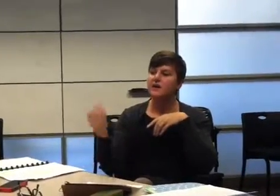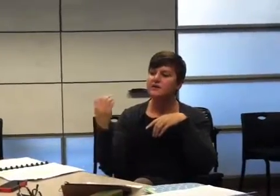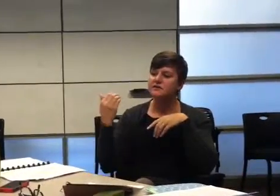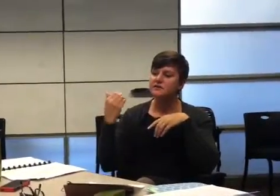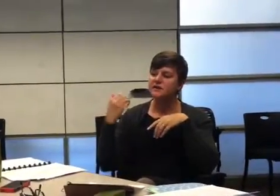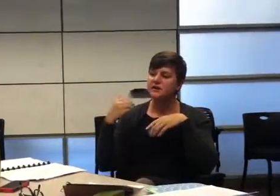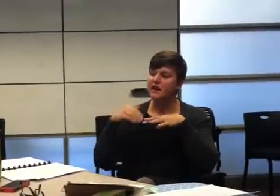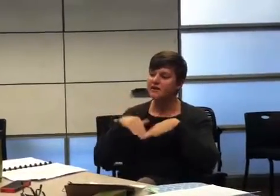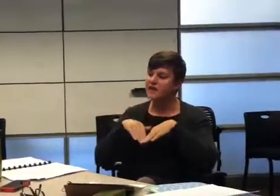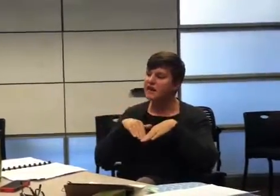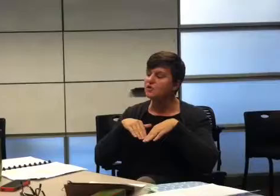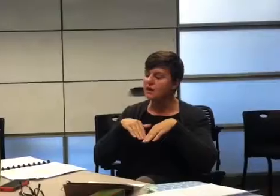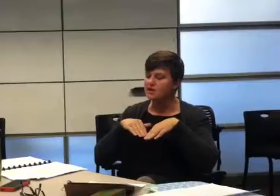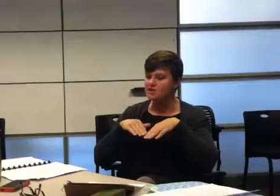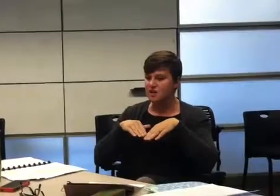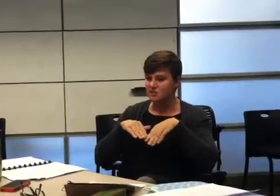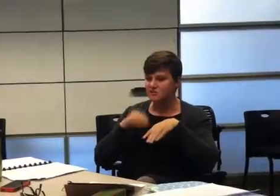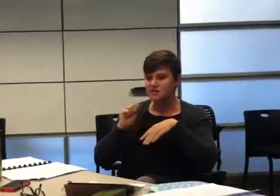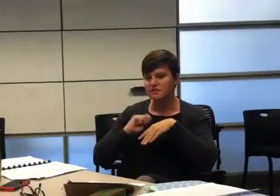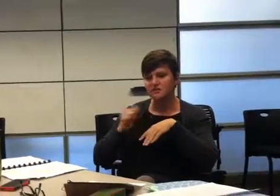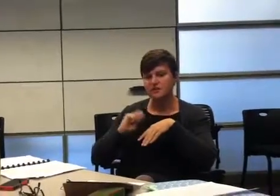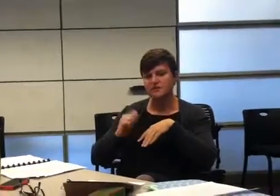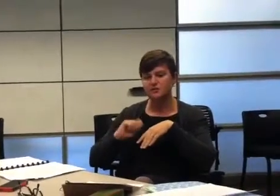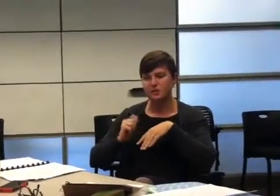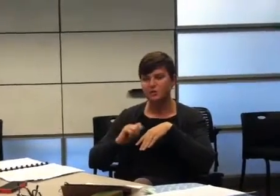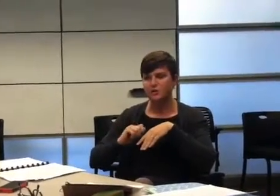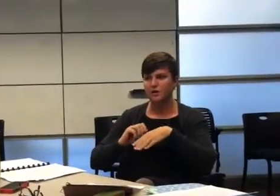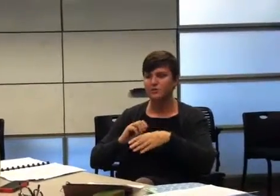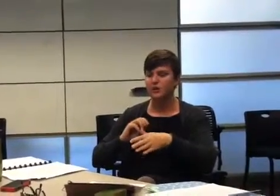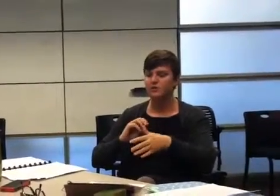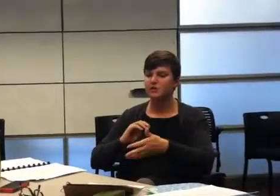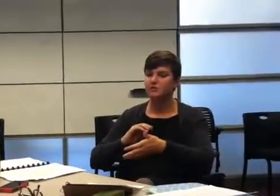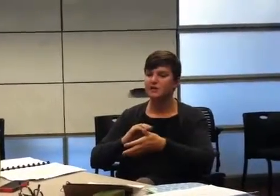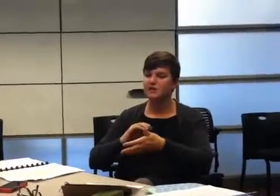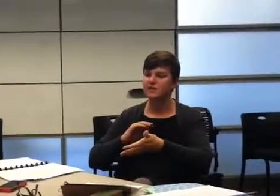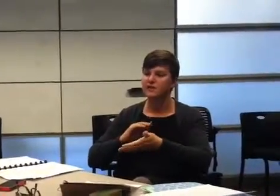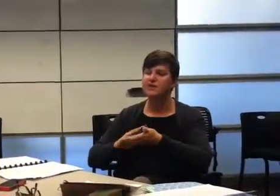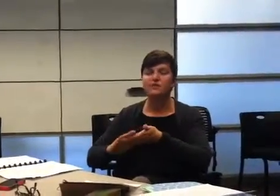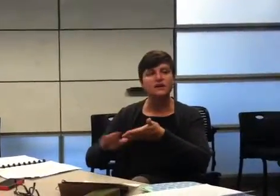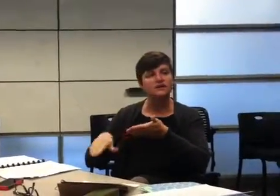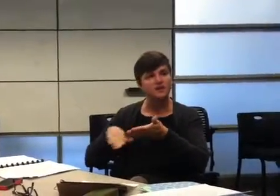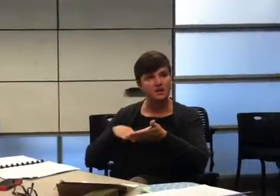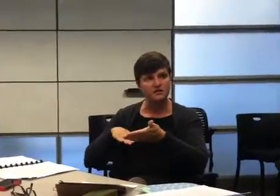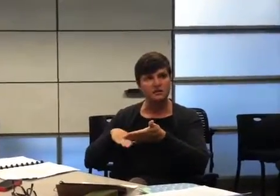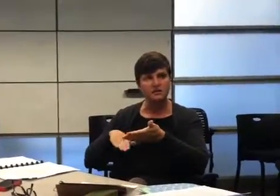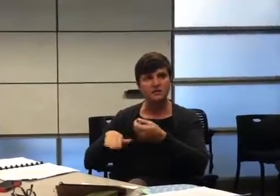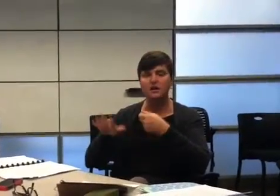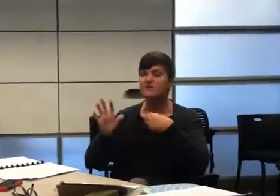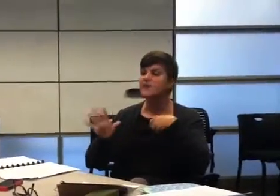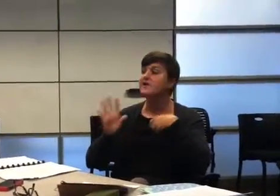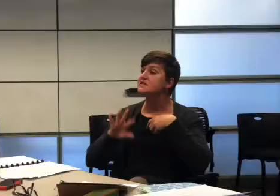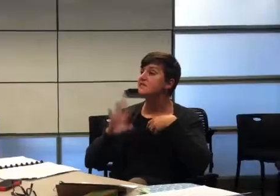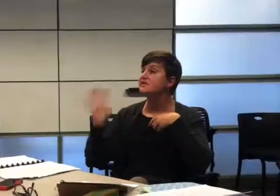And then they grade each other. This still involves a little paperwork on my part, but they grade each other 5, 7,